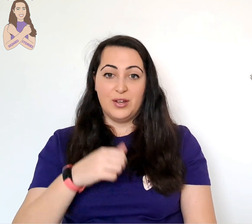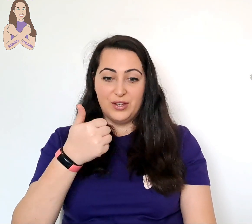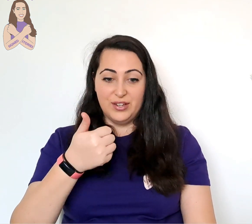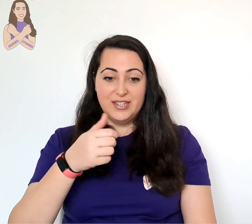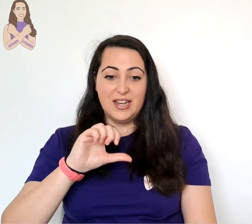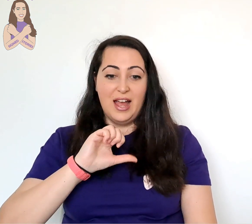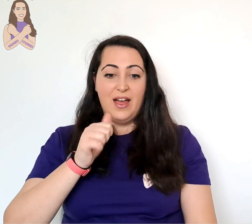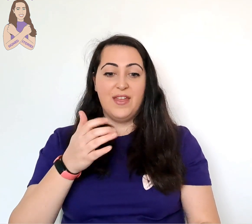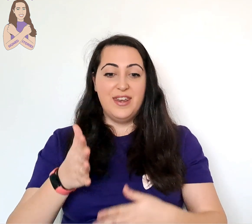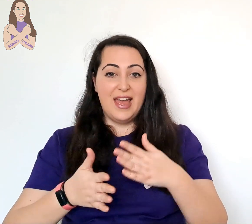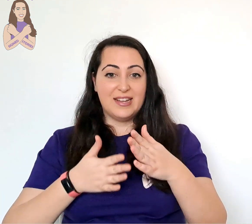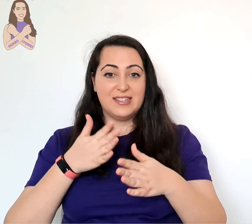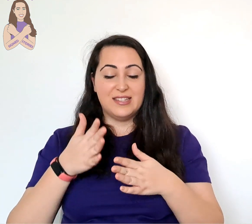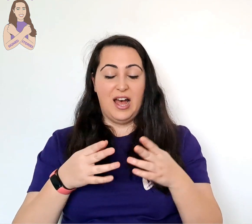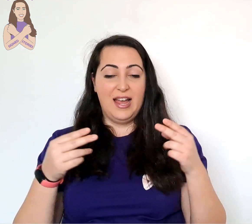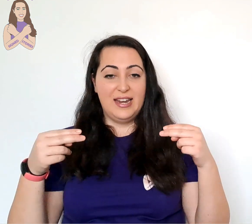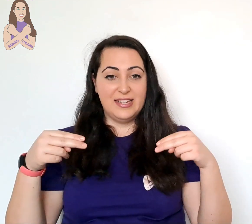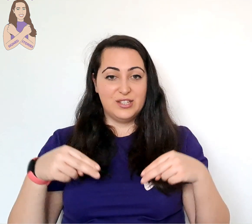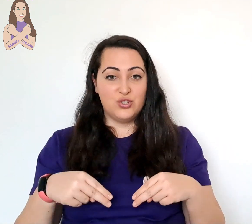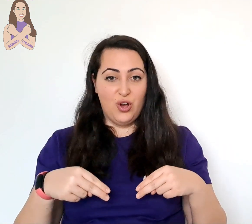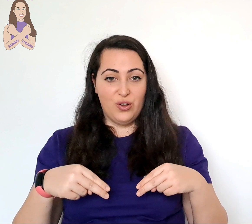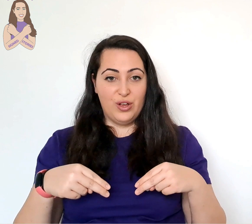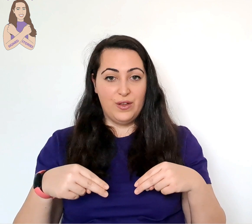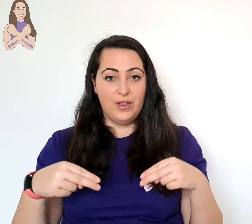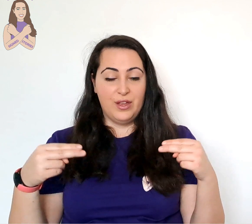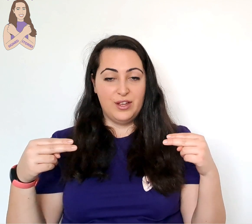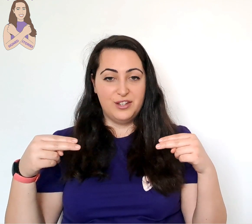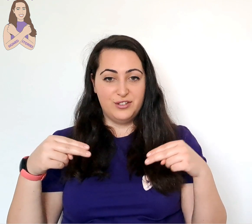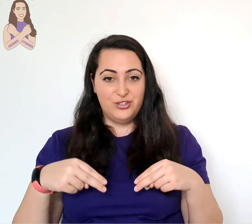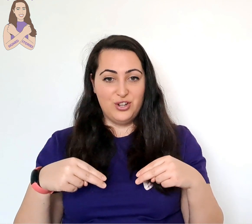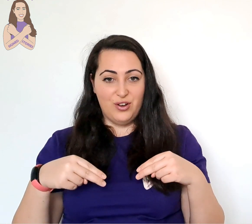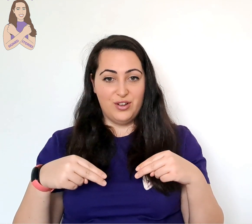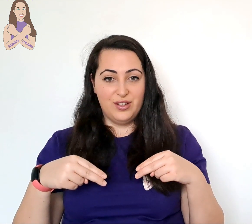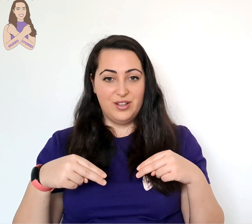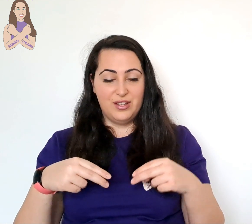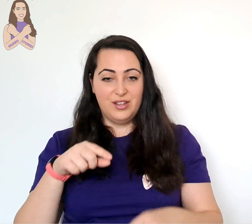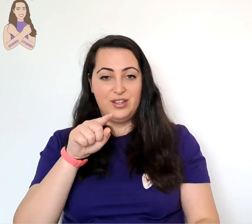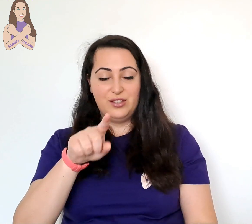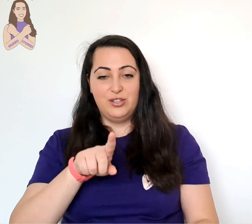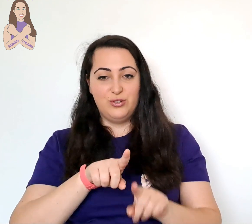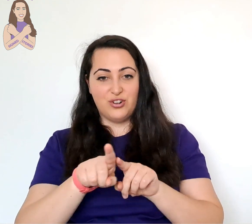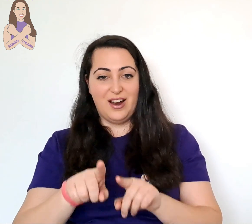Good. The next sign is dog. Dog. You try.